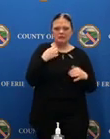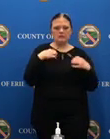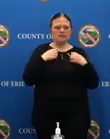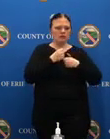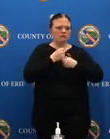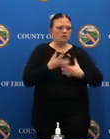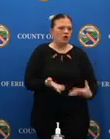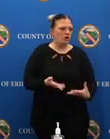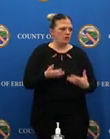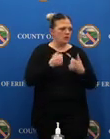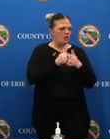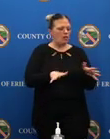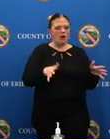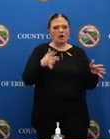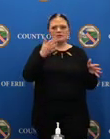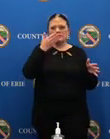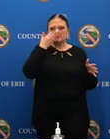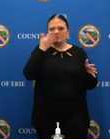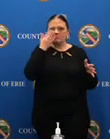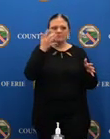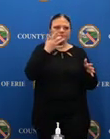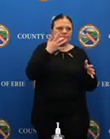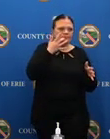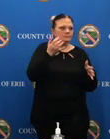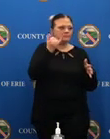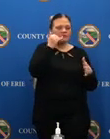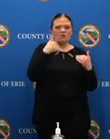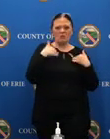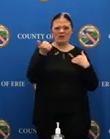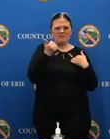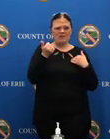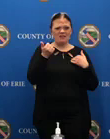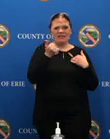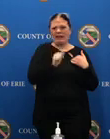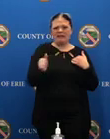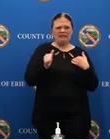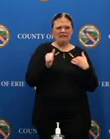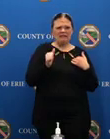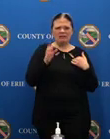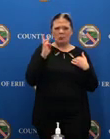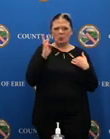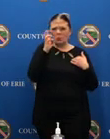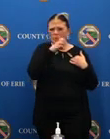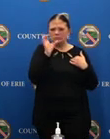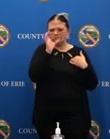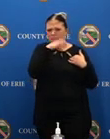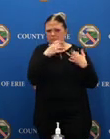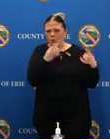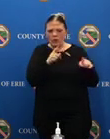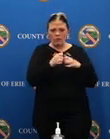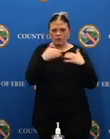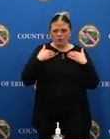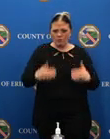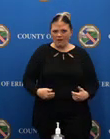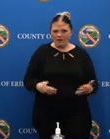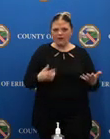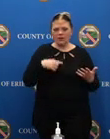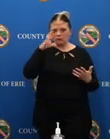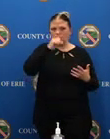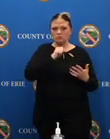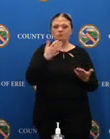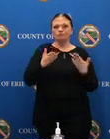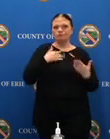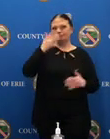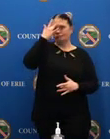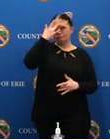or loss of sense or taste. So if you have like anything weird going on with your body, you should assume that you might be ill and